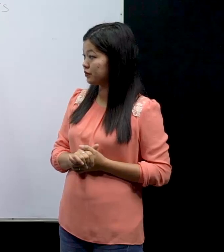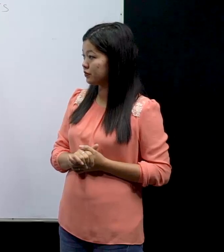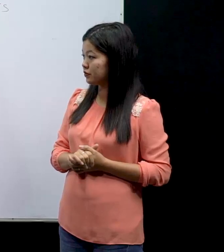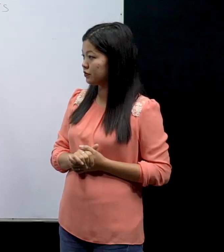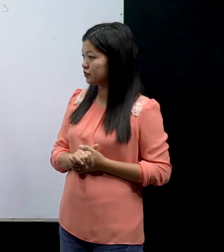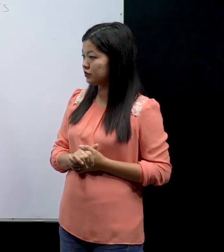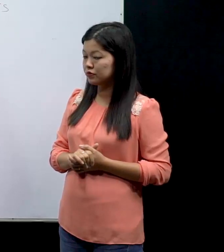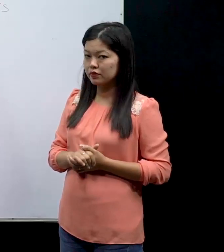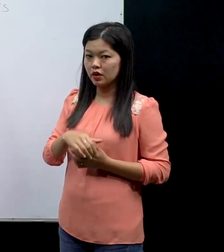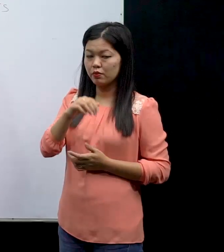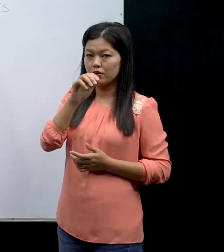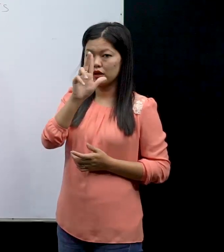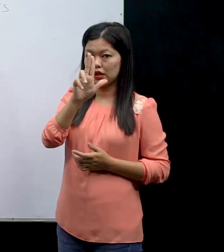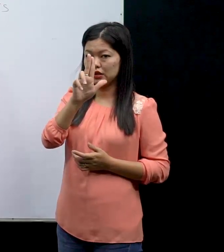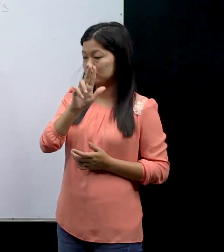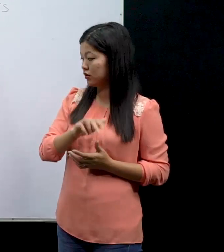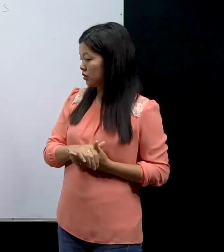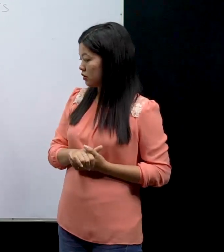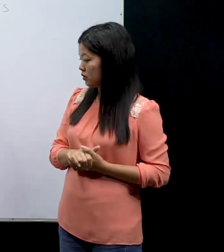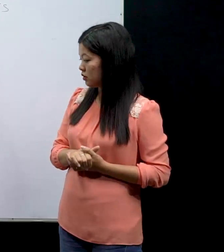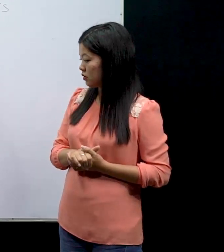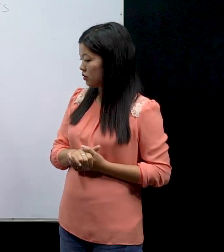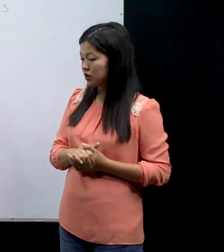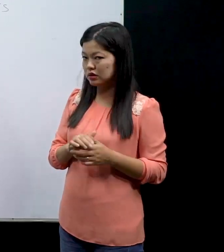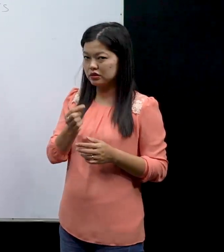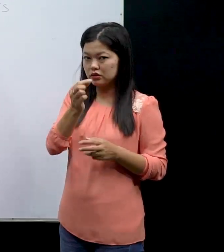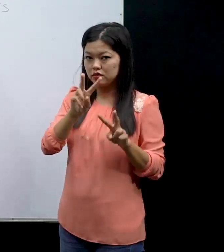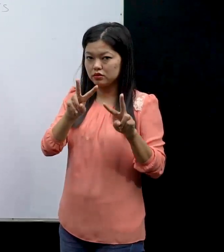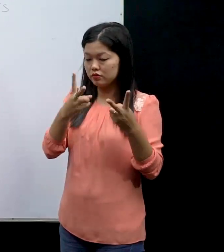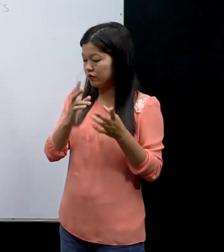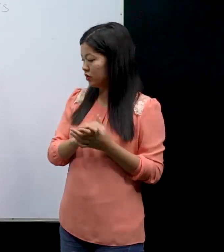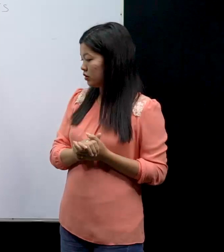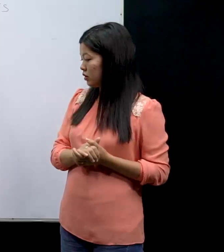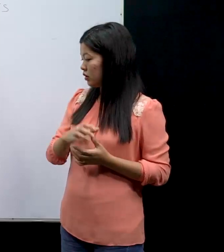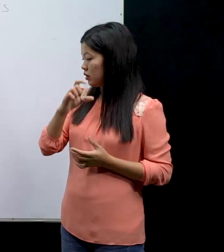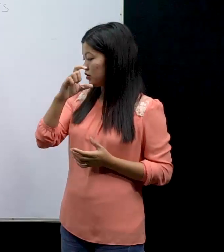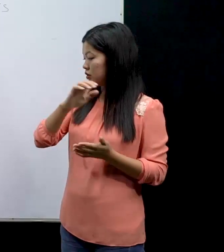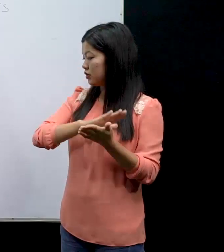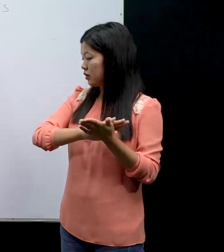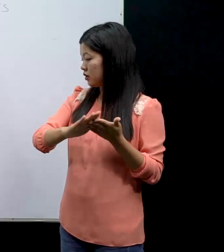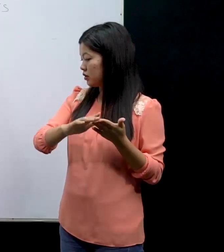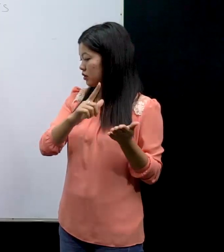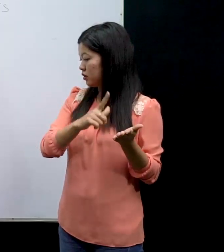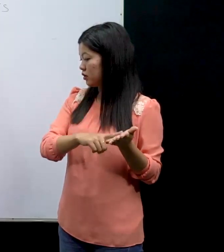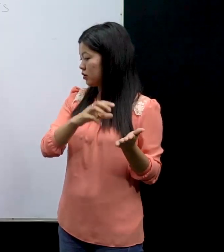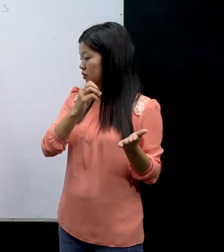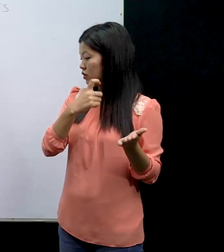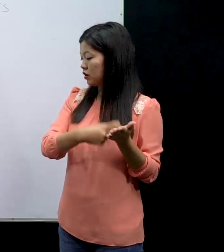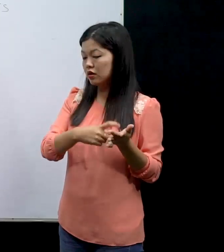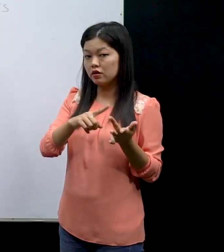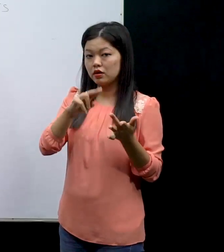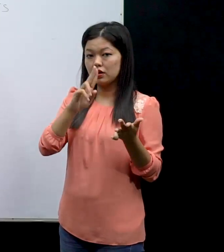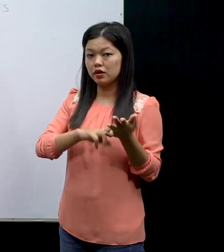for chlorine. Okay, chlorine is different. Now for chlorine, it is